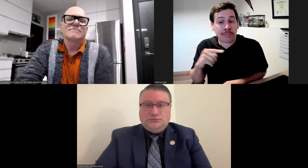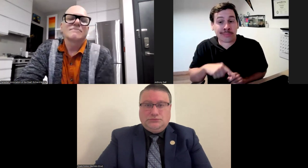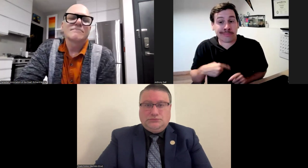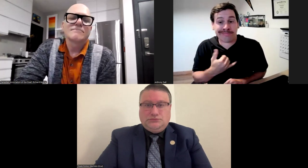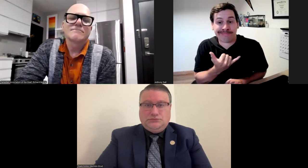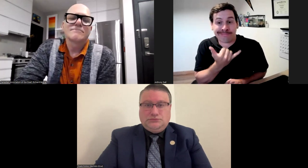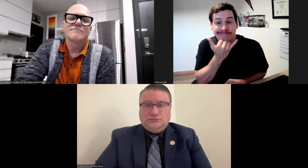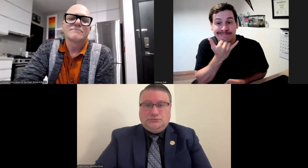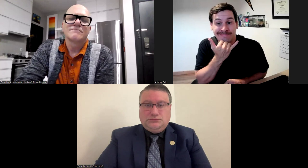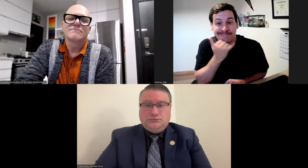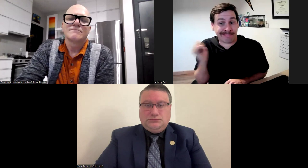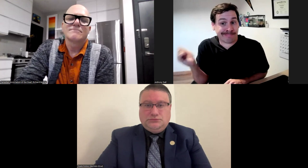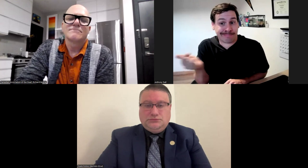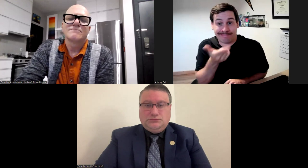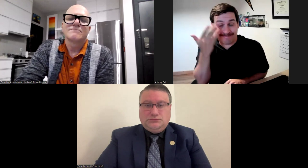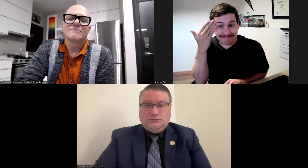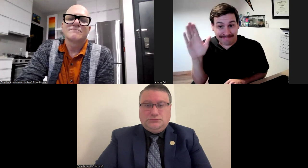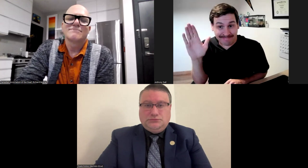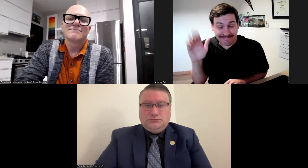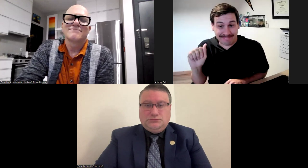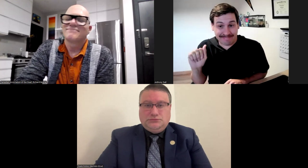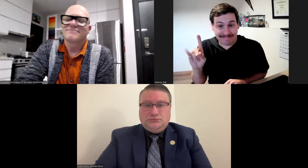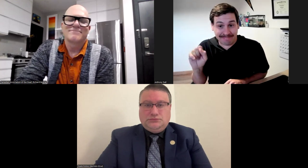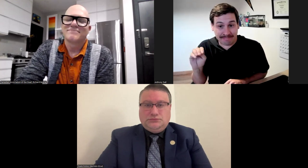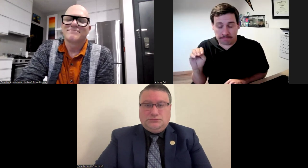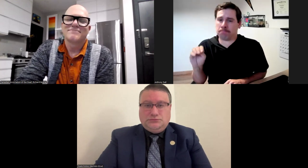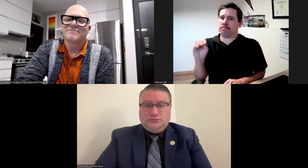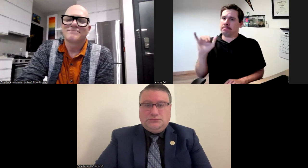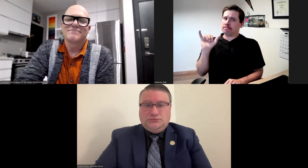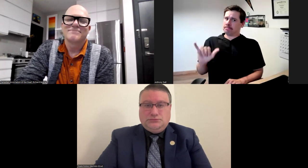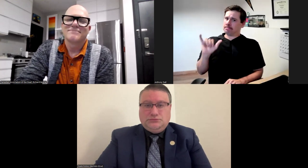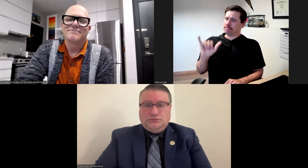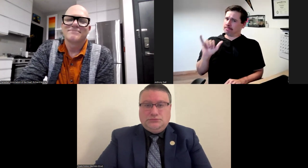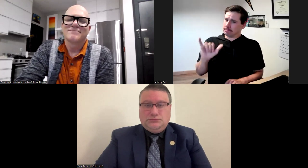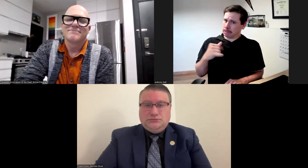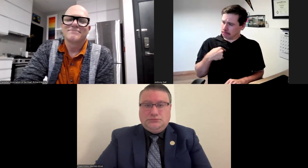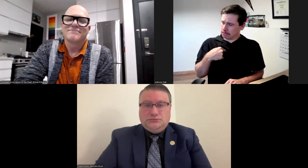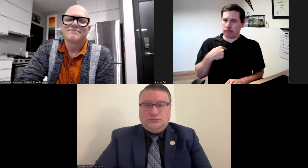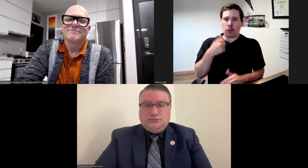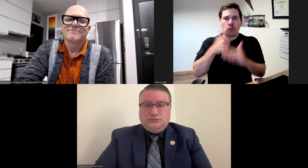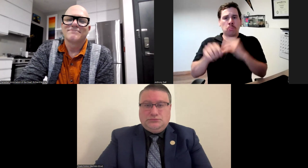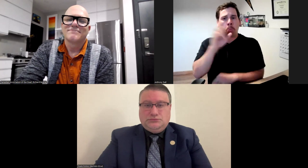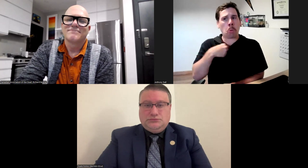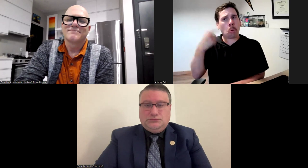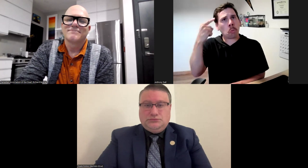assumed that my class would know what autism was, and they did not. They had never heard of that ism